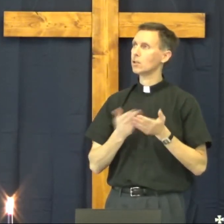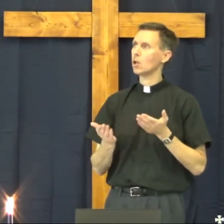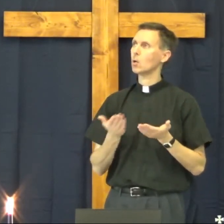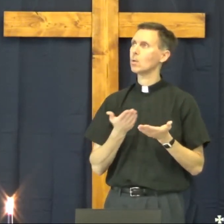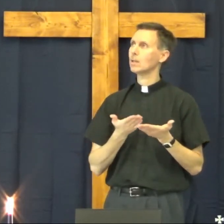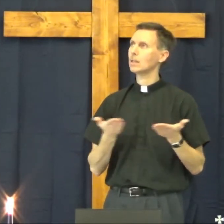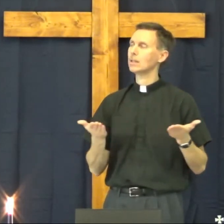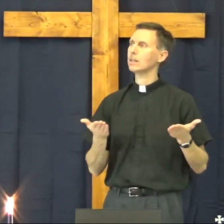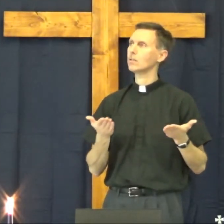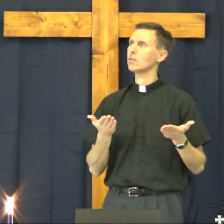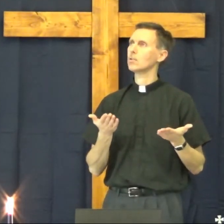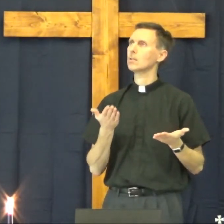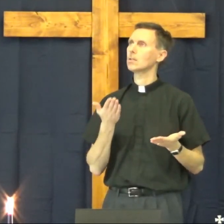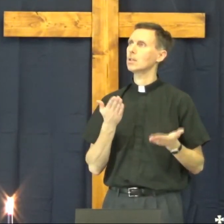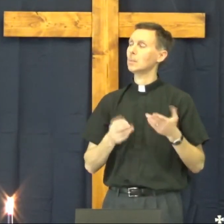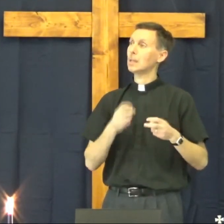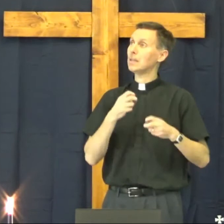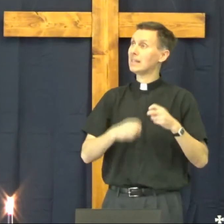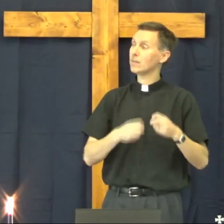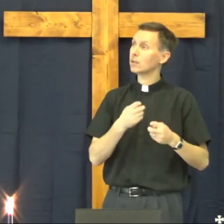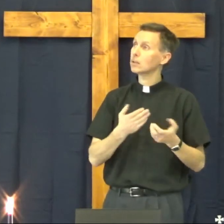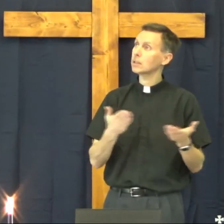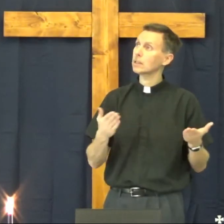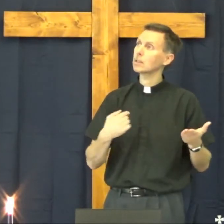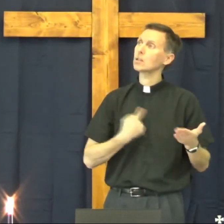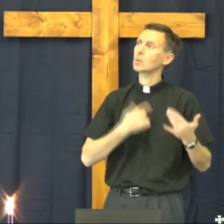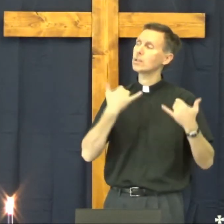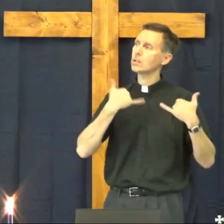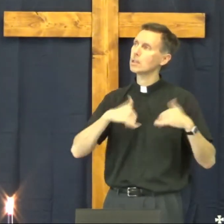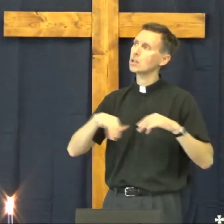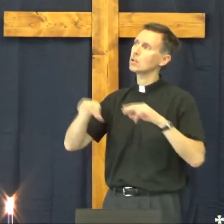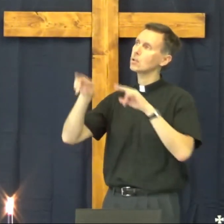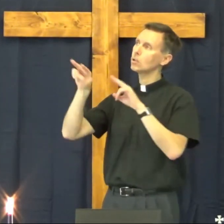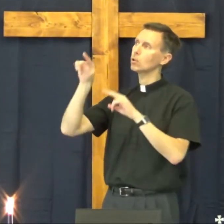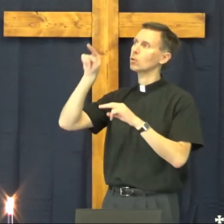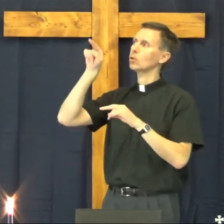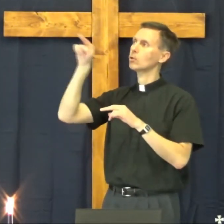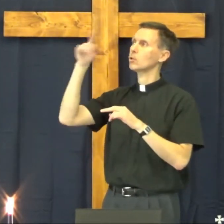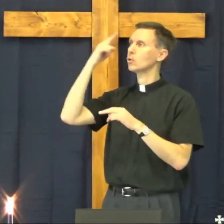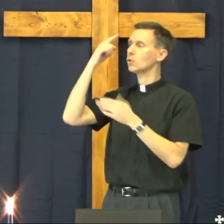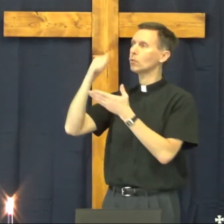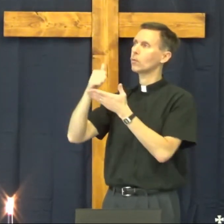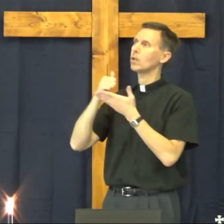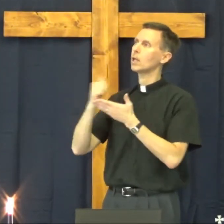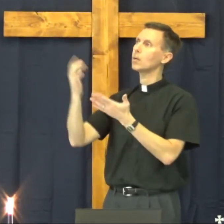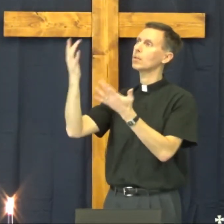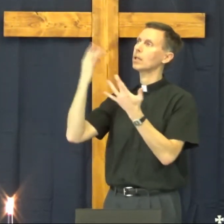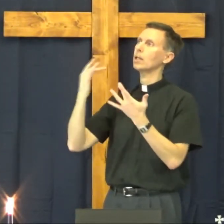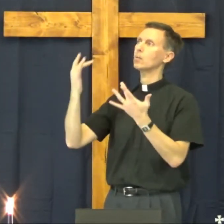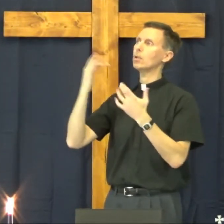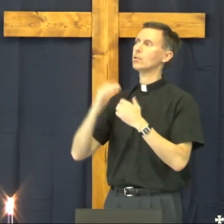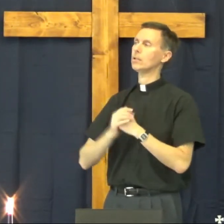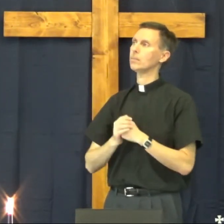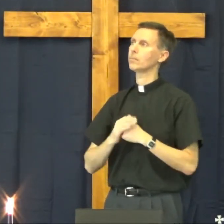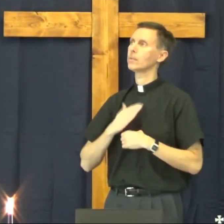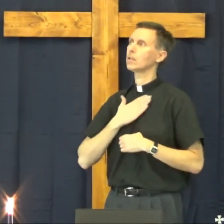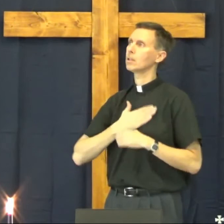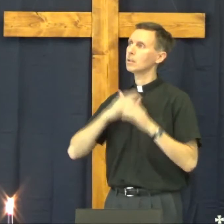though things may be difficult here, we still look to you for help and mercy.